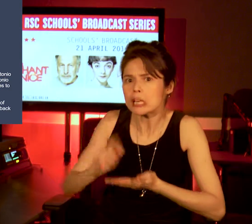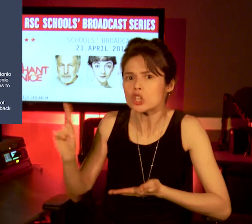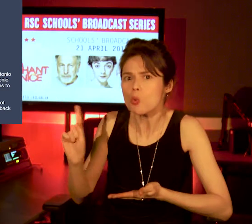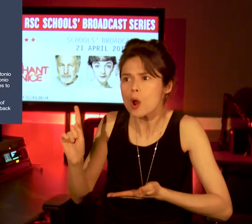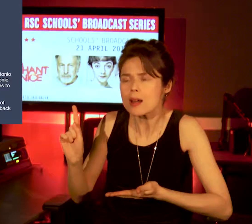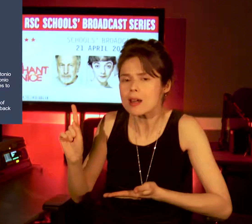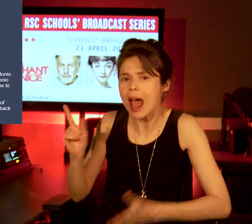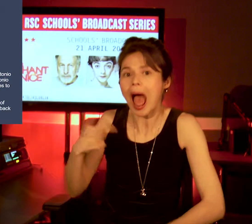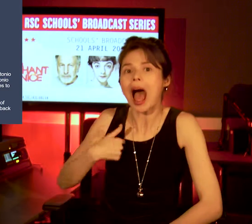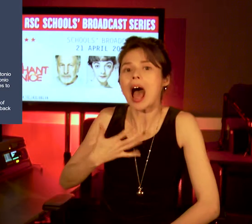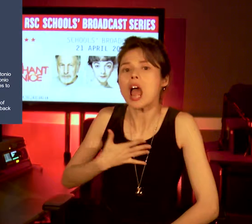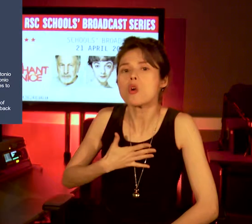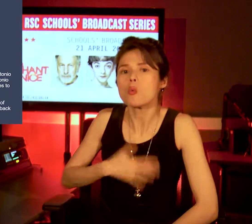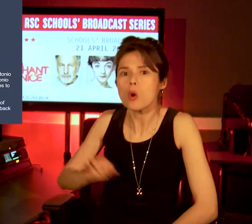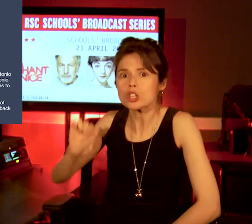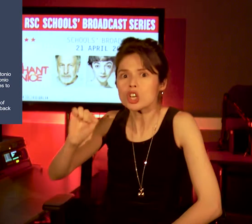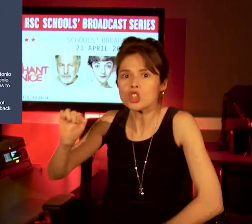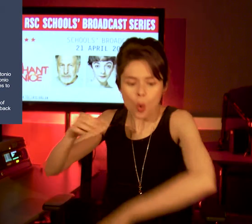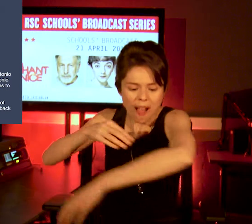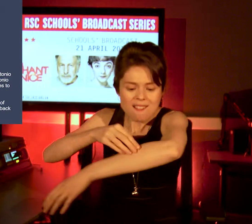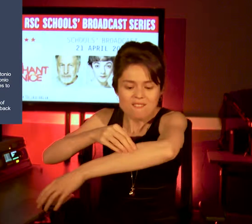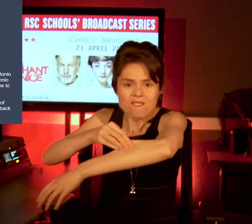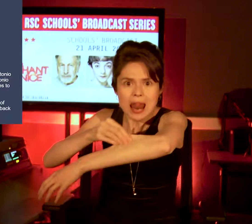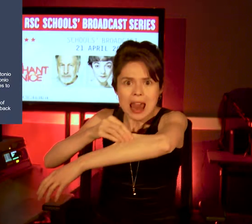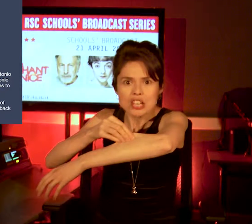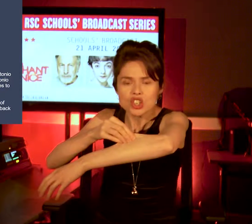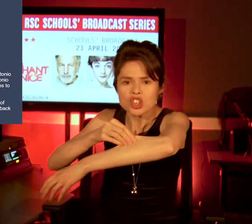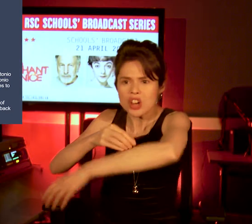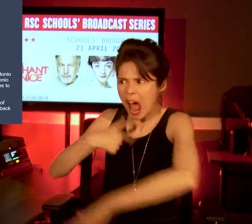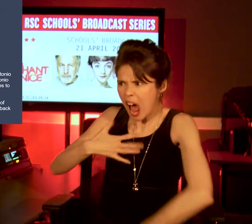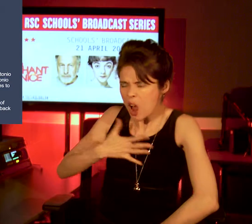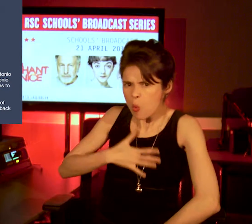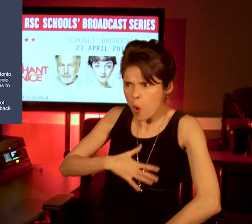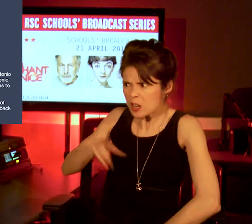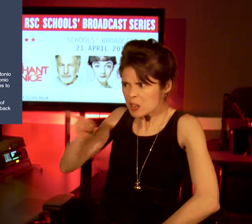be a pound of Antonio's flesh.